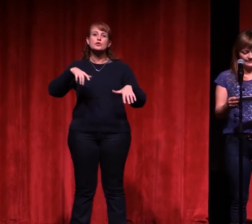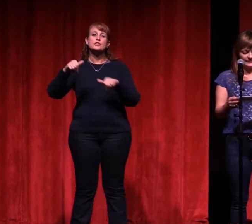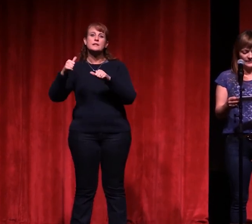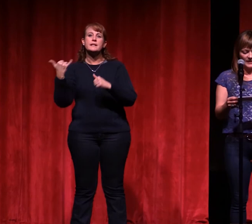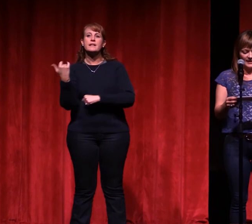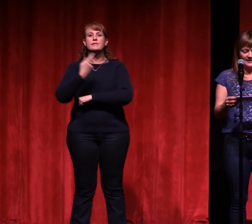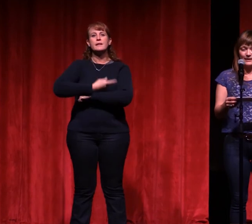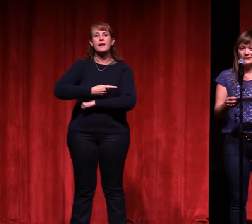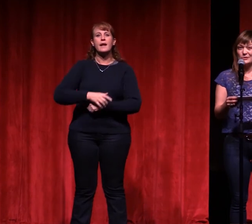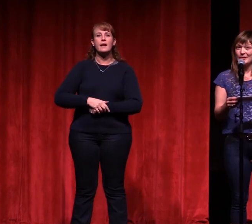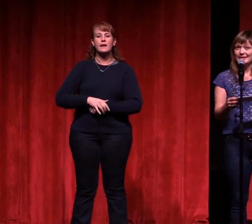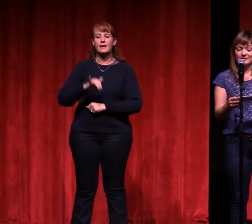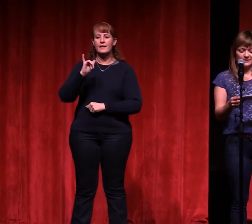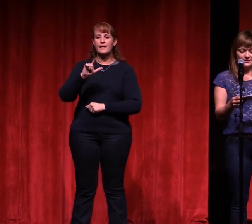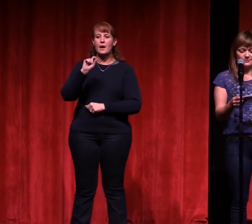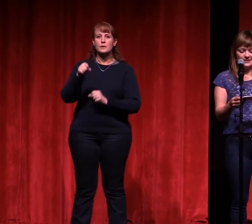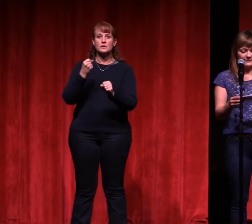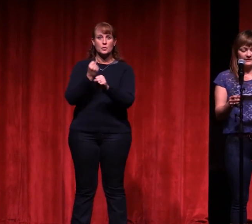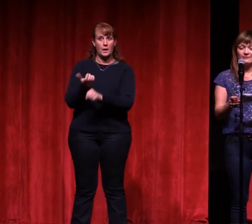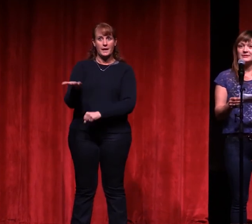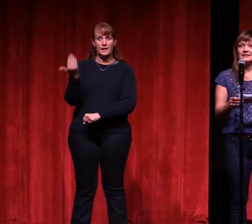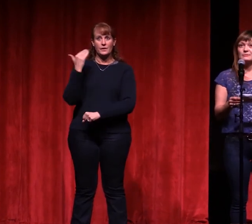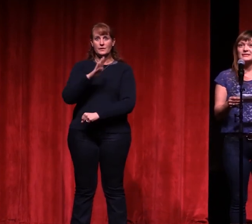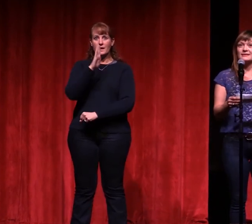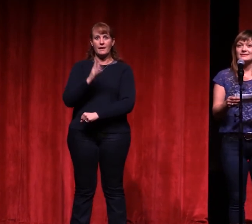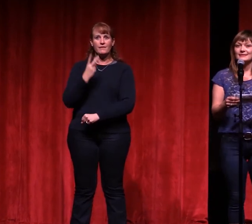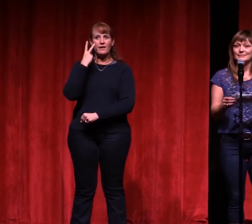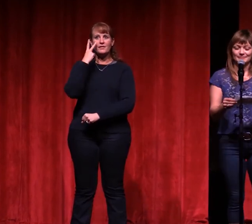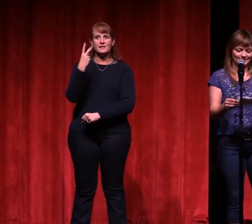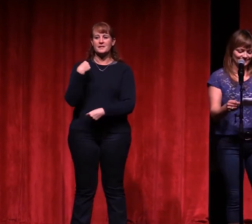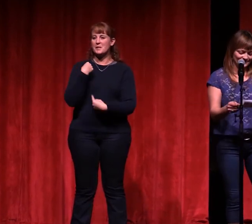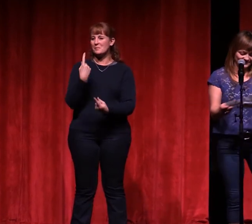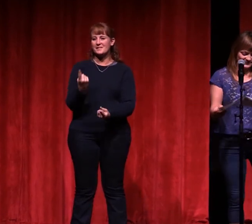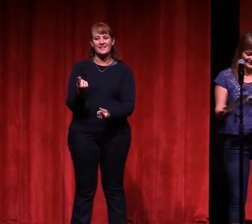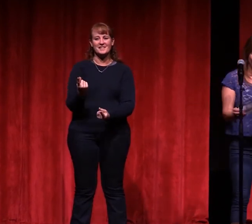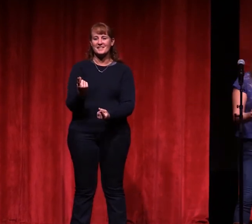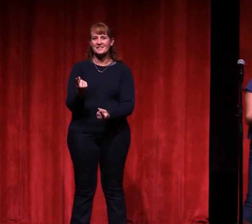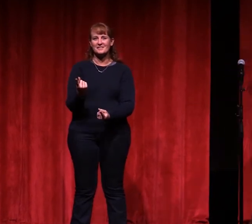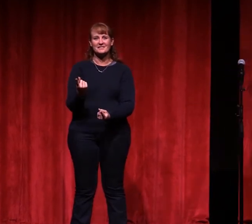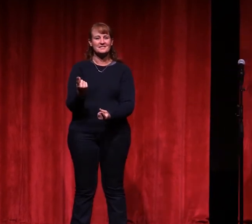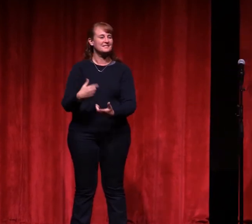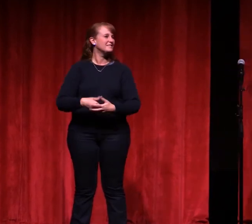today." That was 20 years ago, and I've never seen him since.